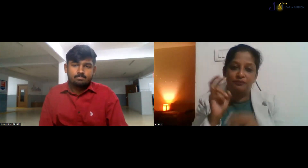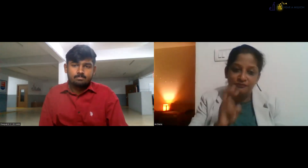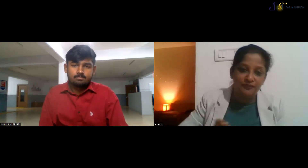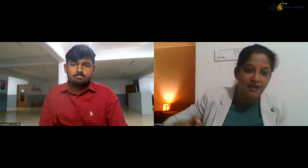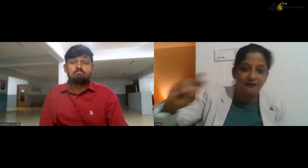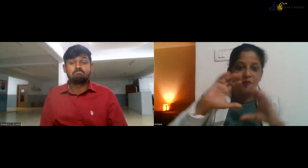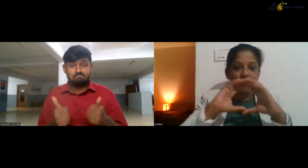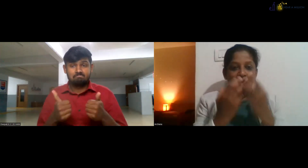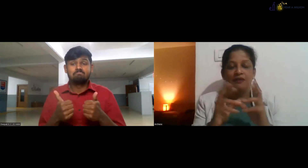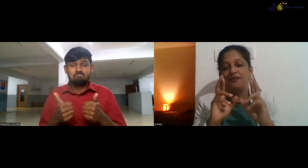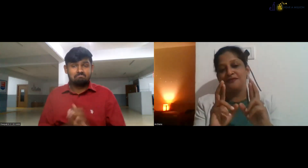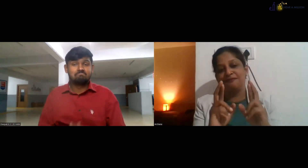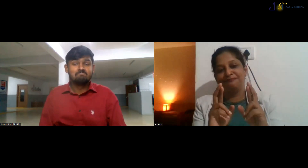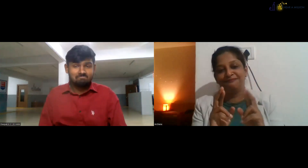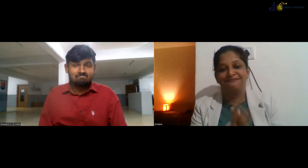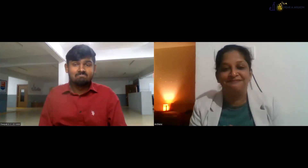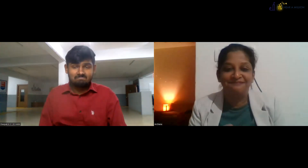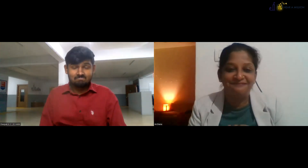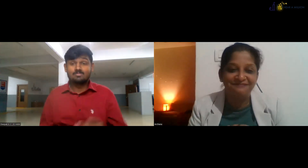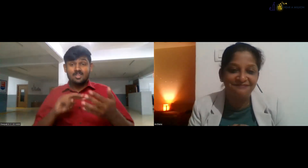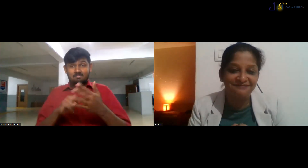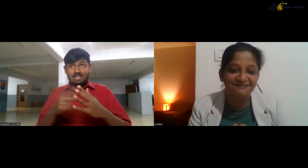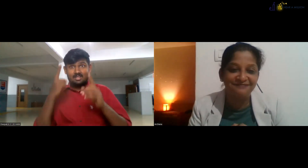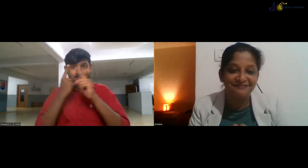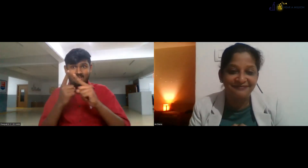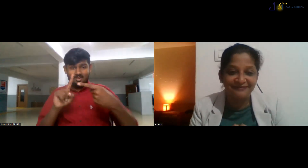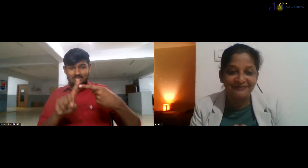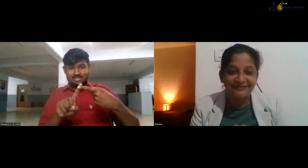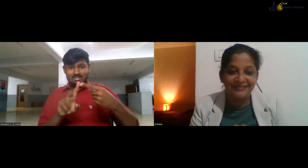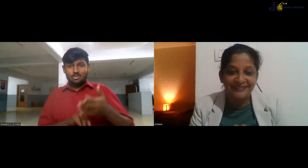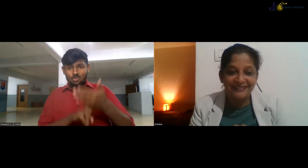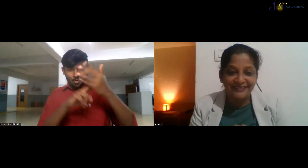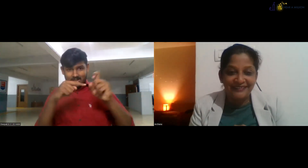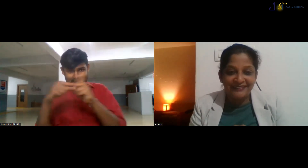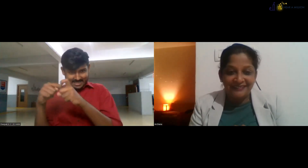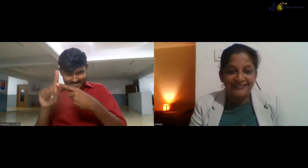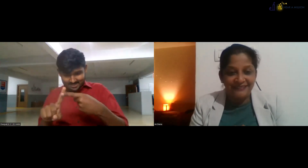my goal is to travel across the world, and I'm hoping for that.